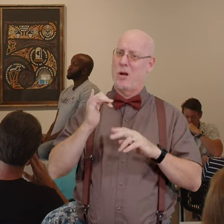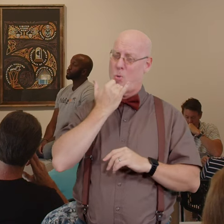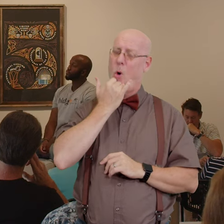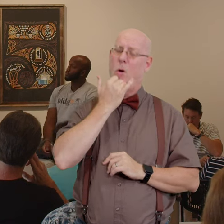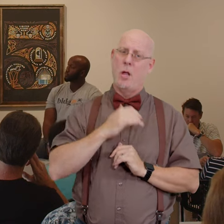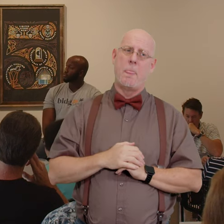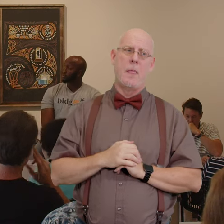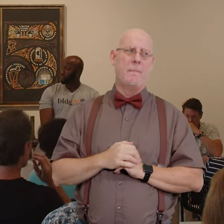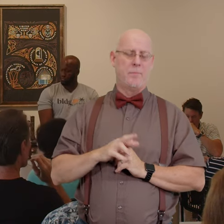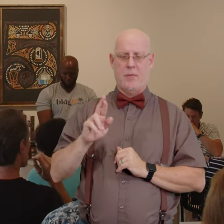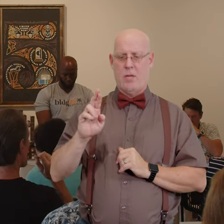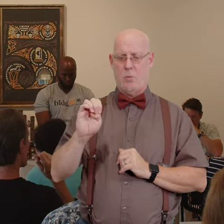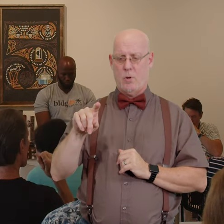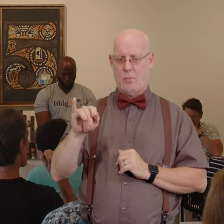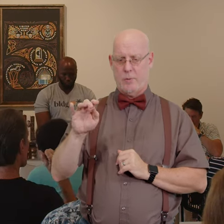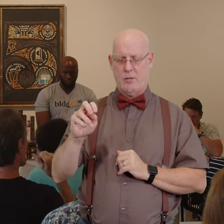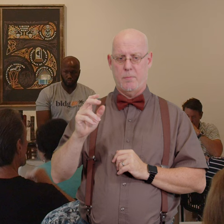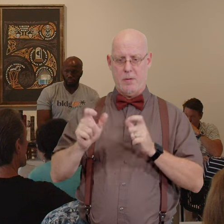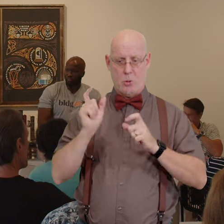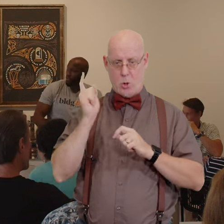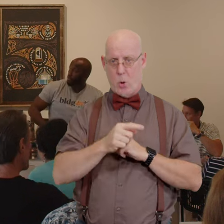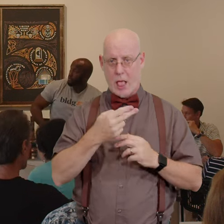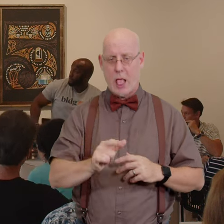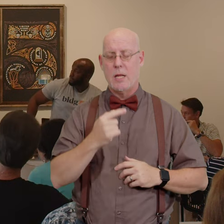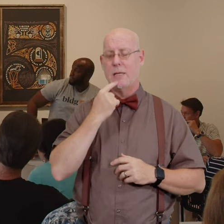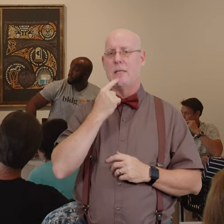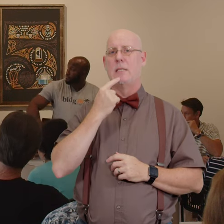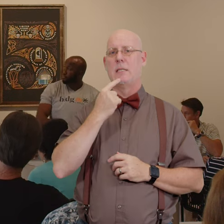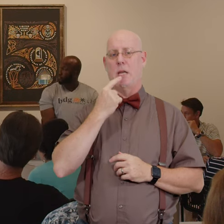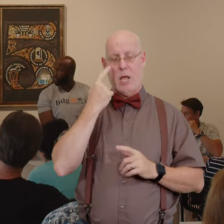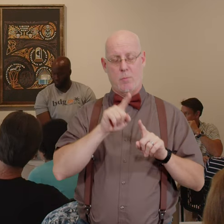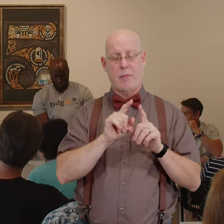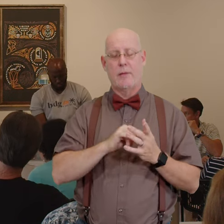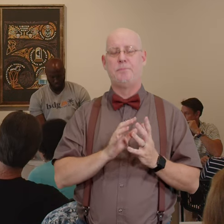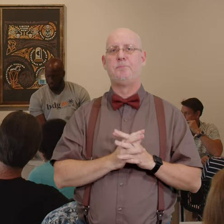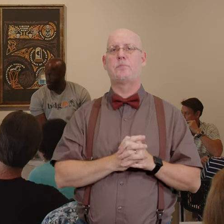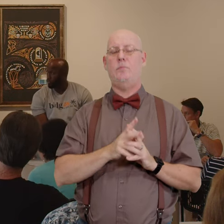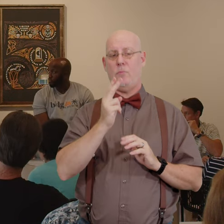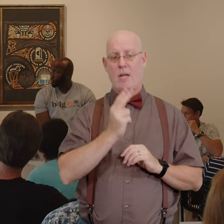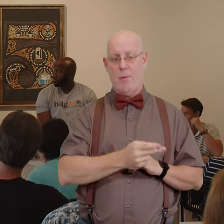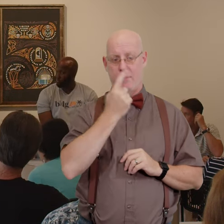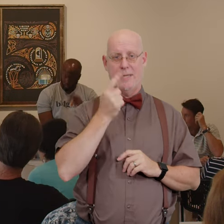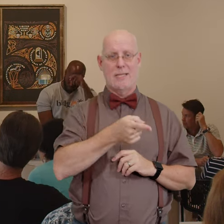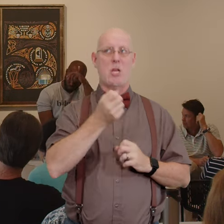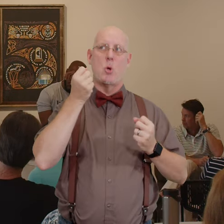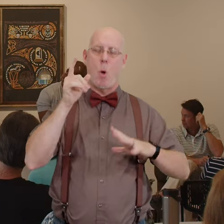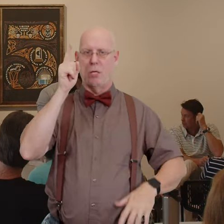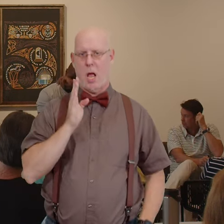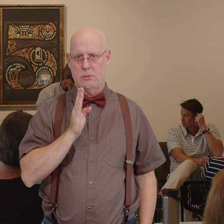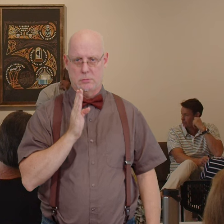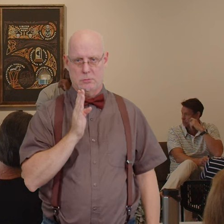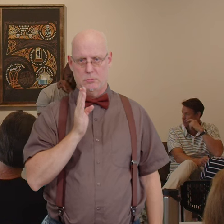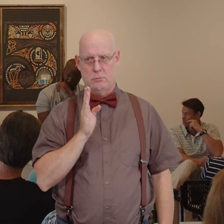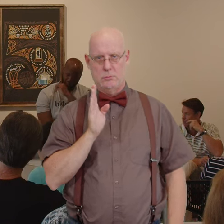error, meaning that reprobation, so those who go to hell, like Spurgeon would say, and I completely agree with this, go to hell because they don't